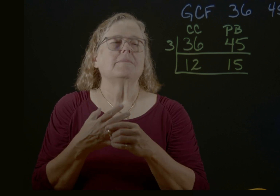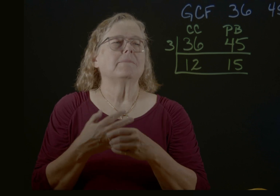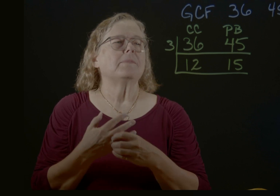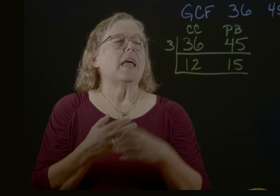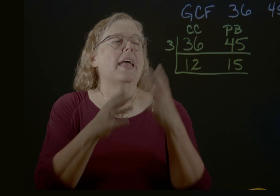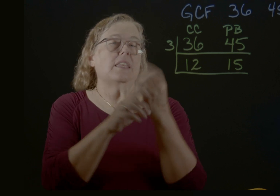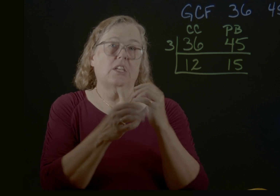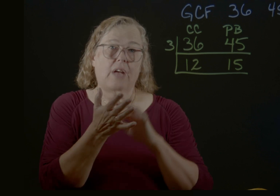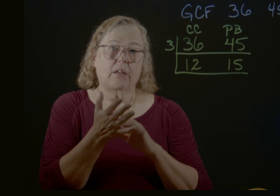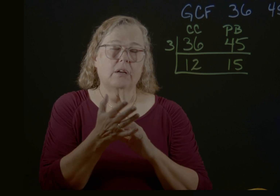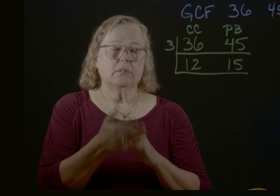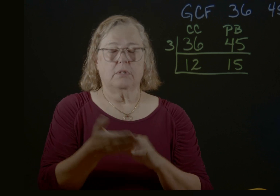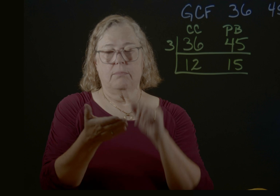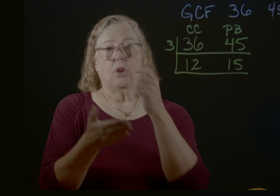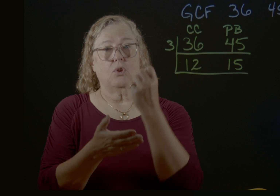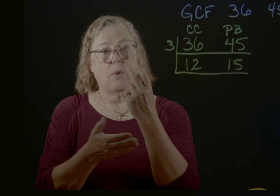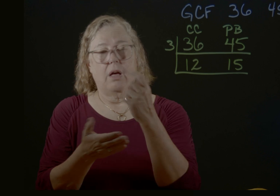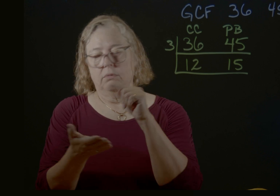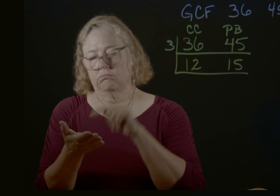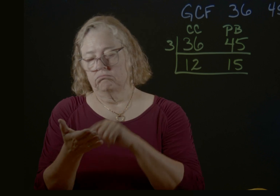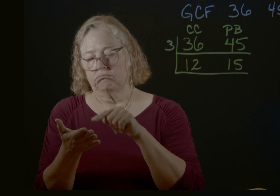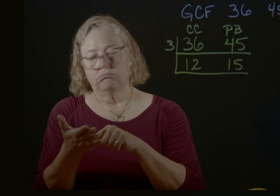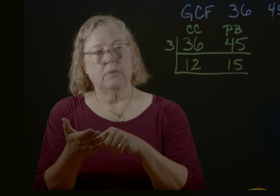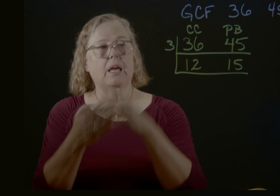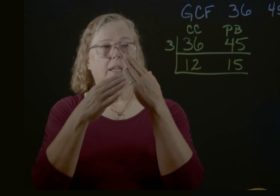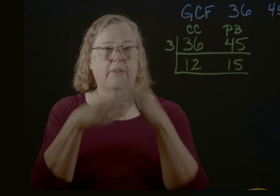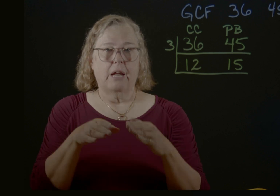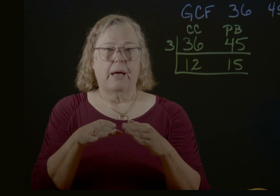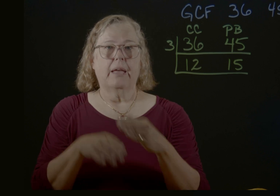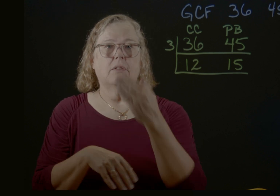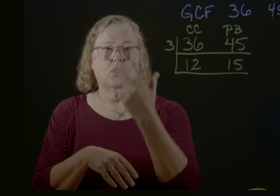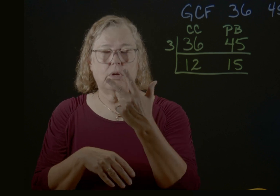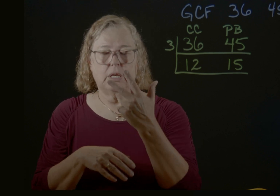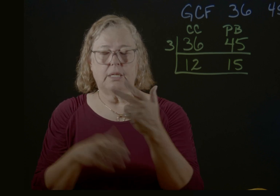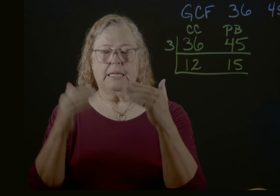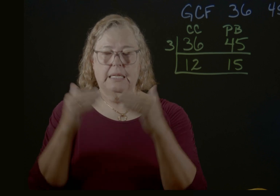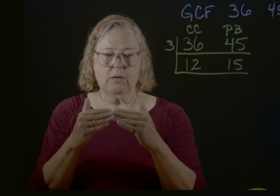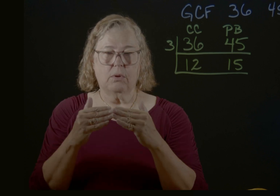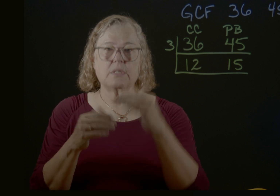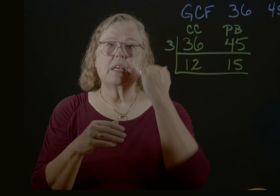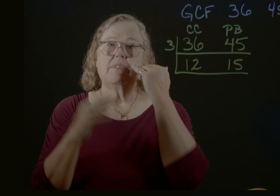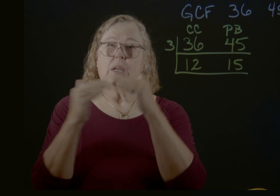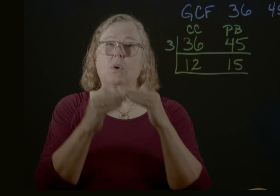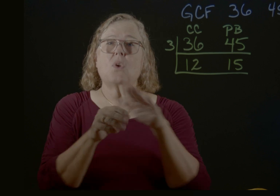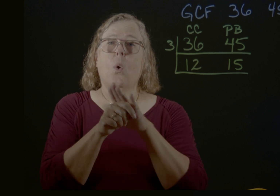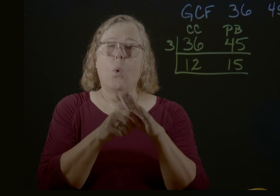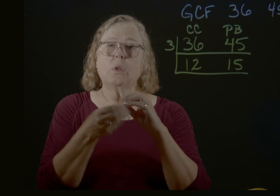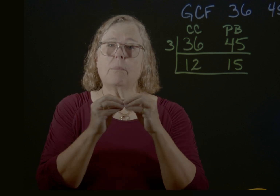go? You can use a calculator, and I can say 12 divided by 3 equals a whole number. If